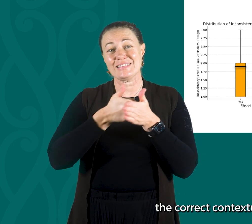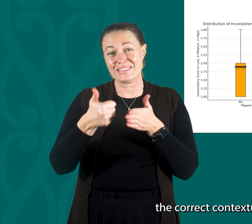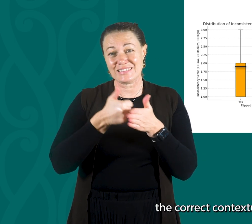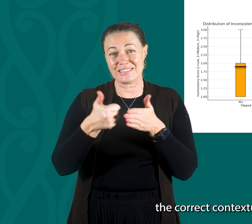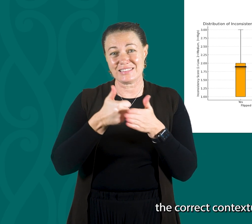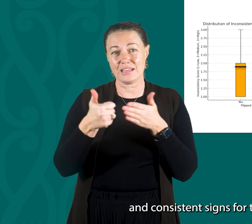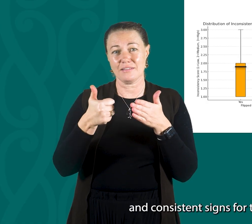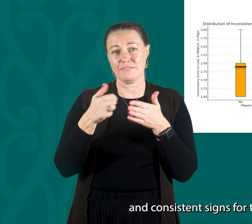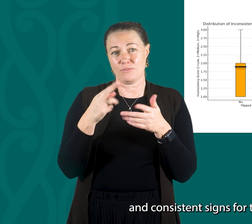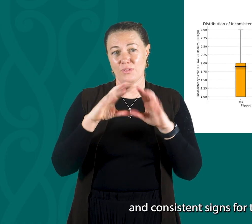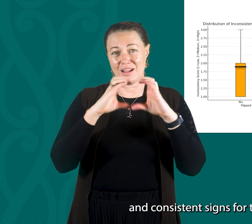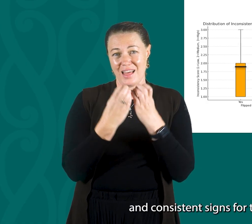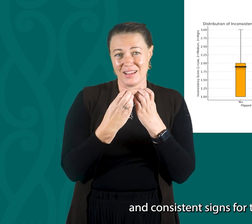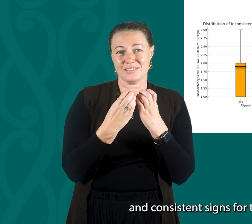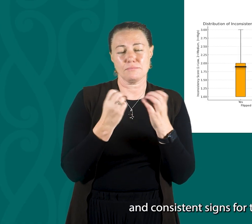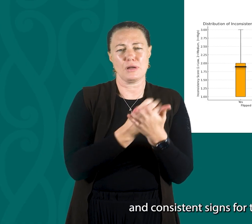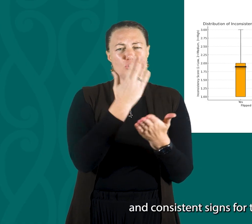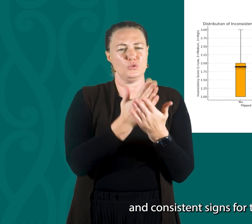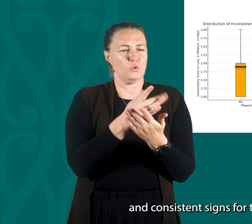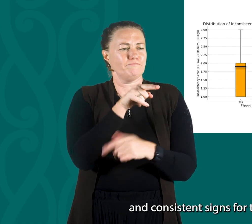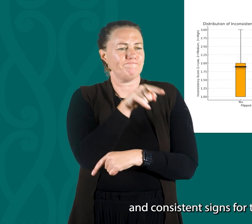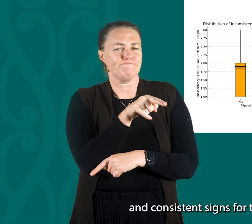signs, and consistent signs for the class topic.